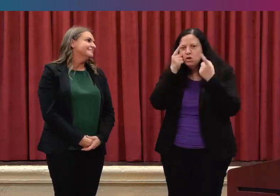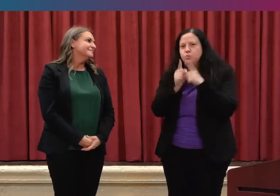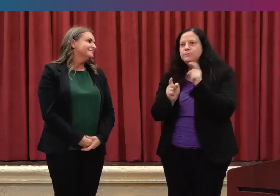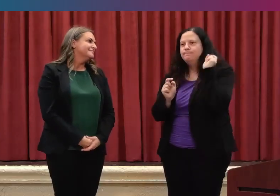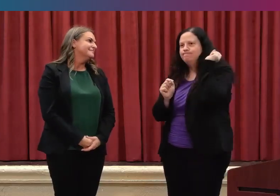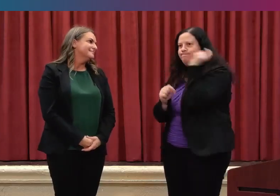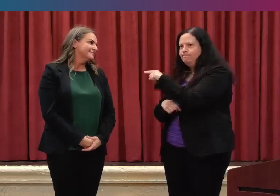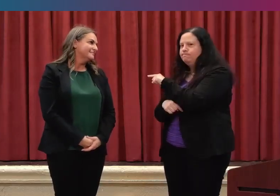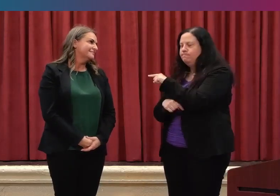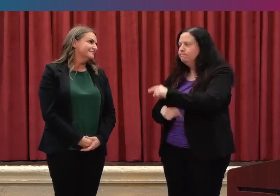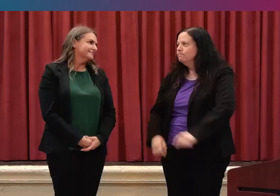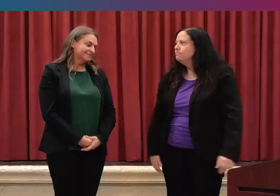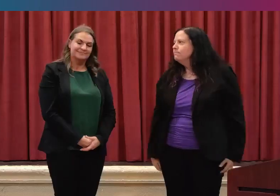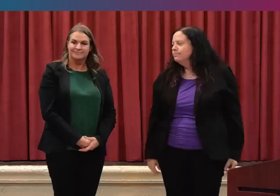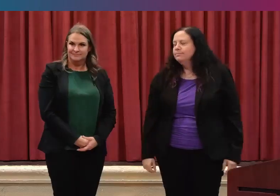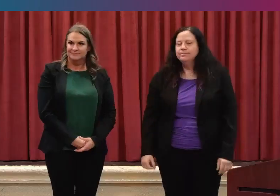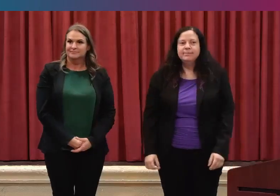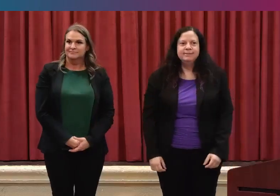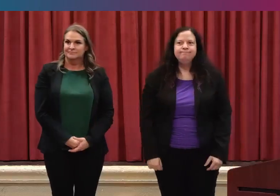I completely agree. I strongly agree with you.